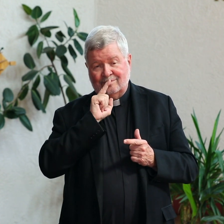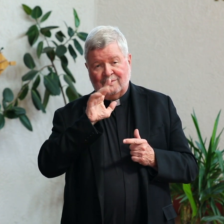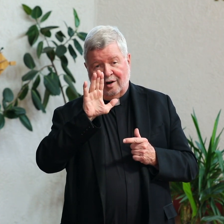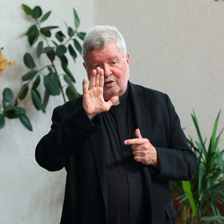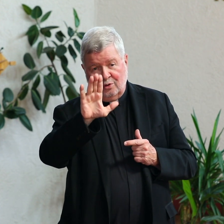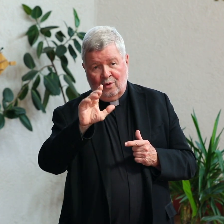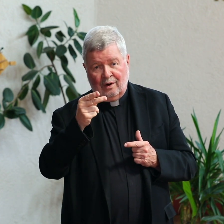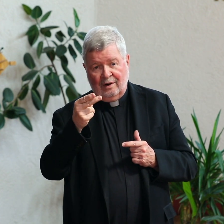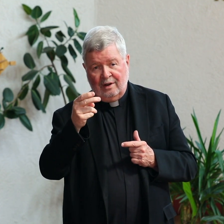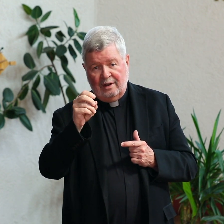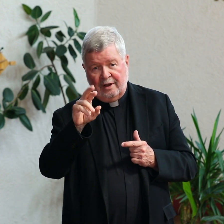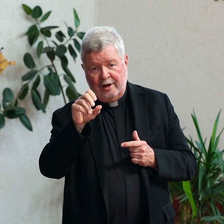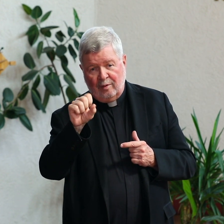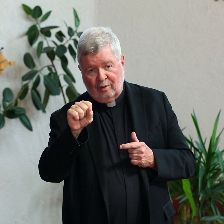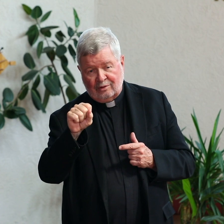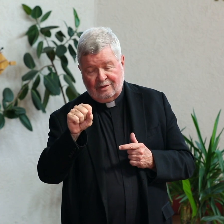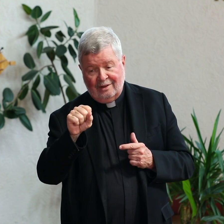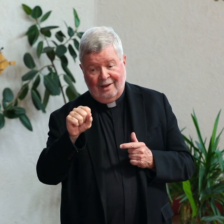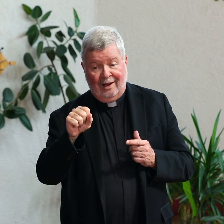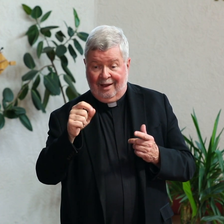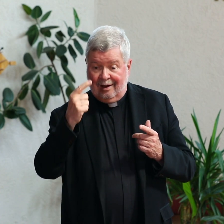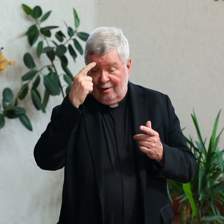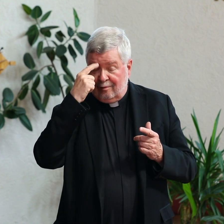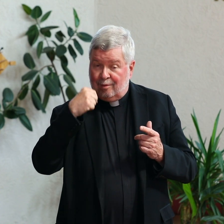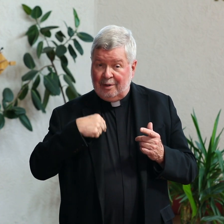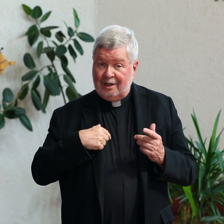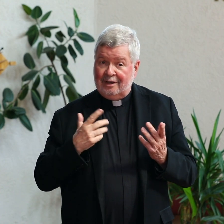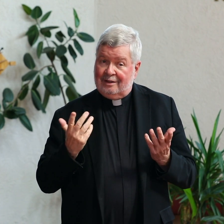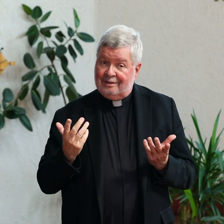are your heroes? For